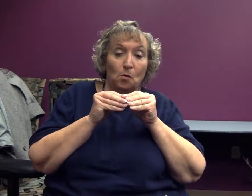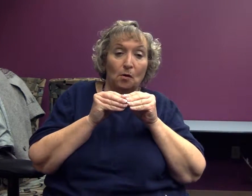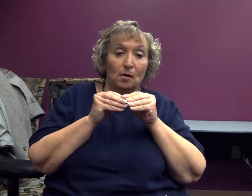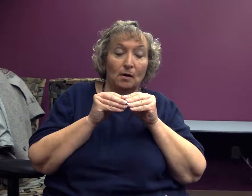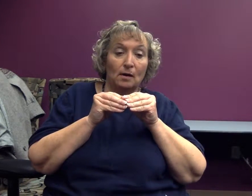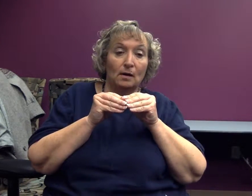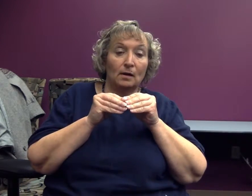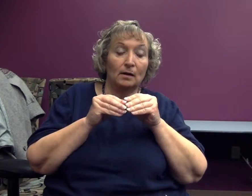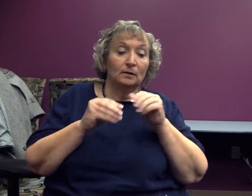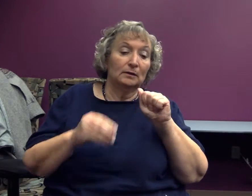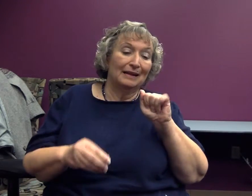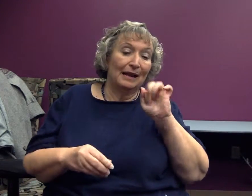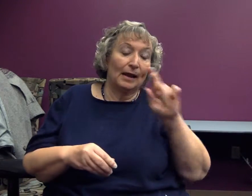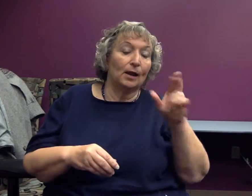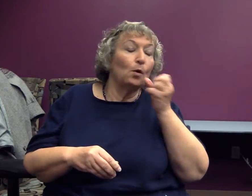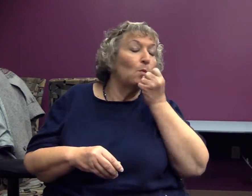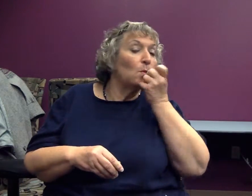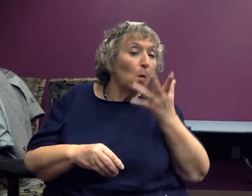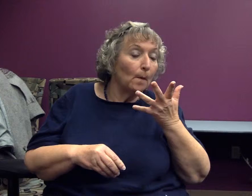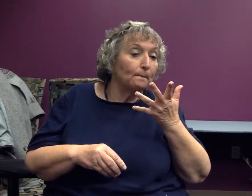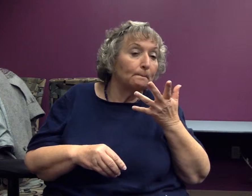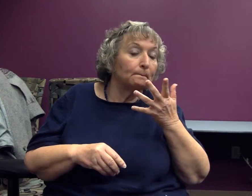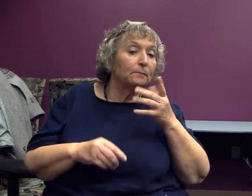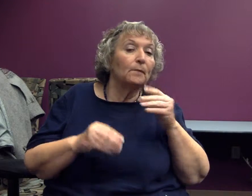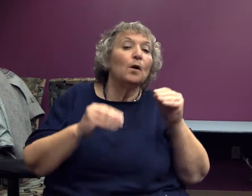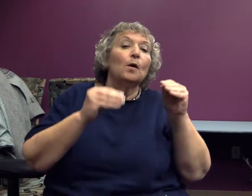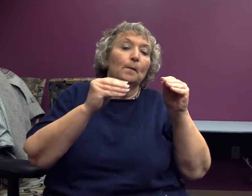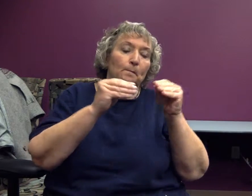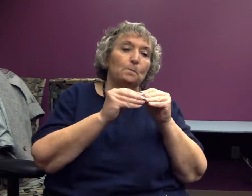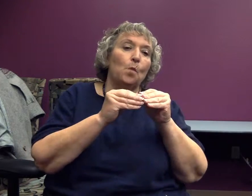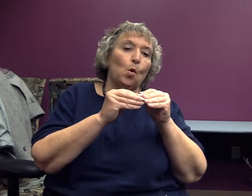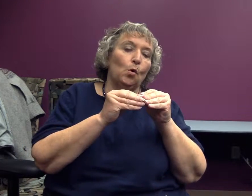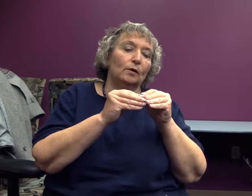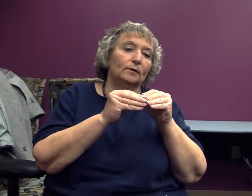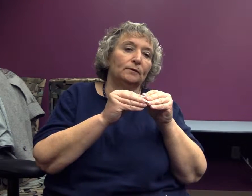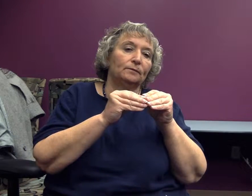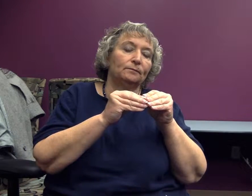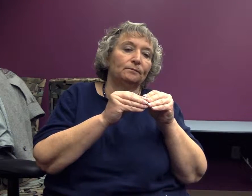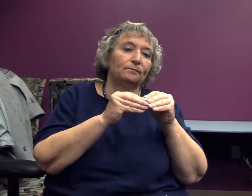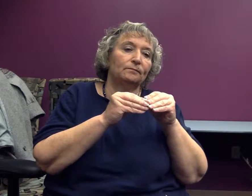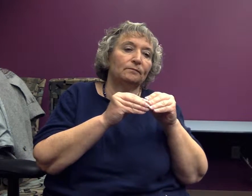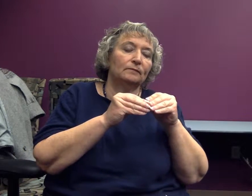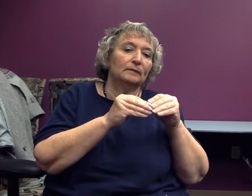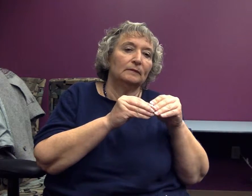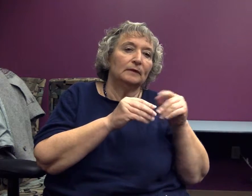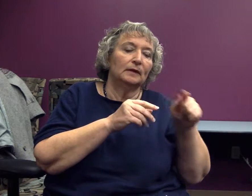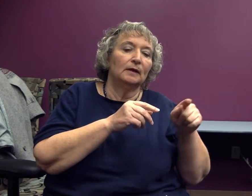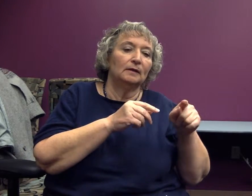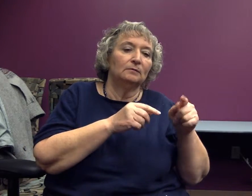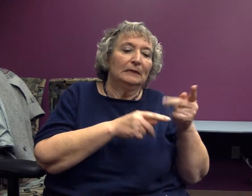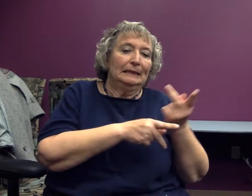vapor. Air that is 90 degrees can hold a lot more water vapor than air that is 50